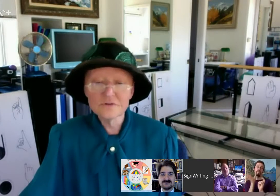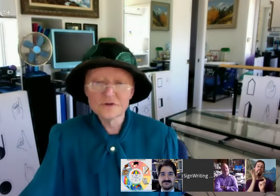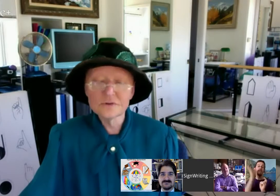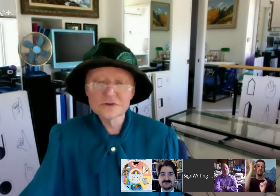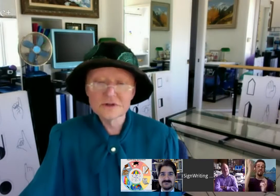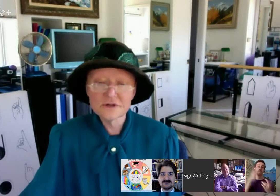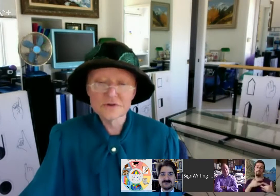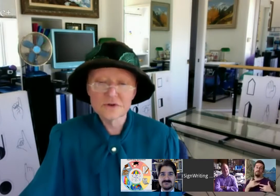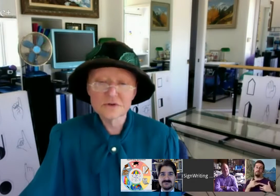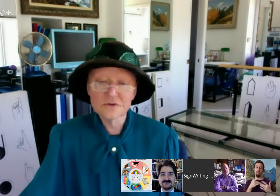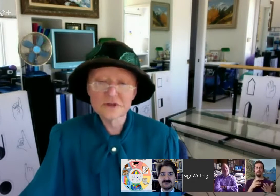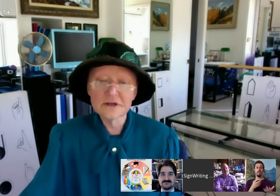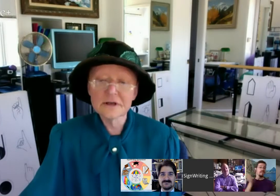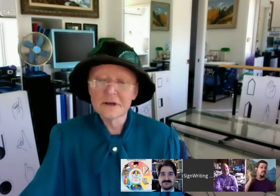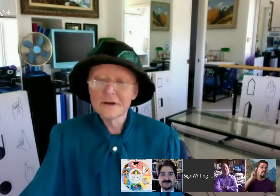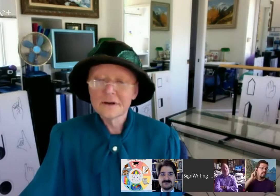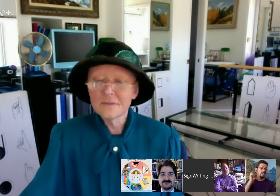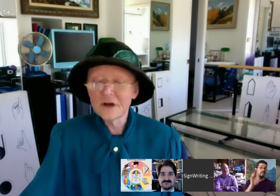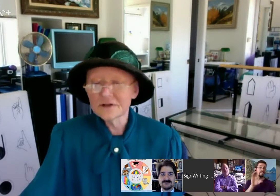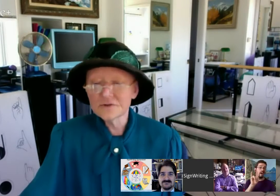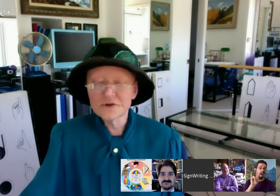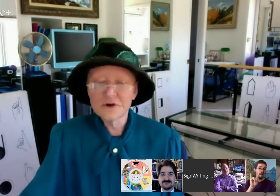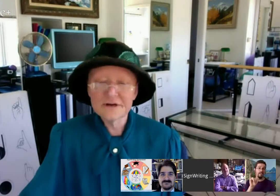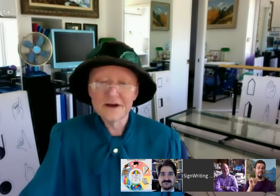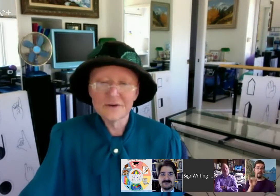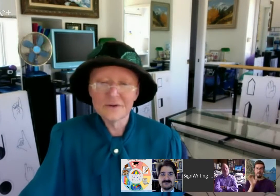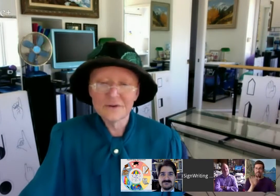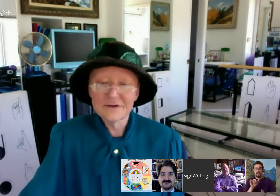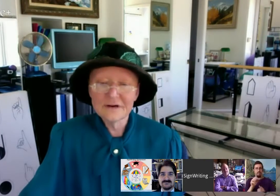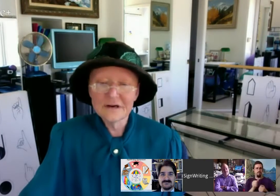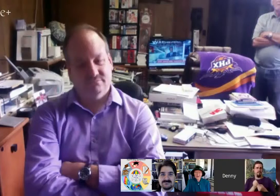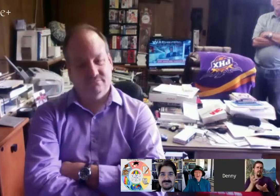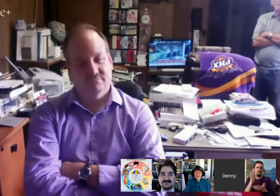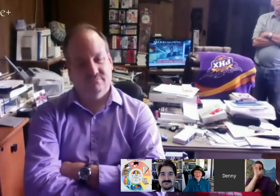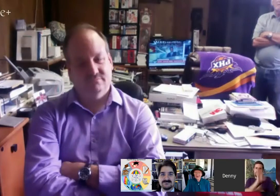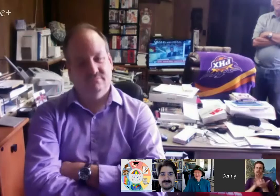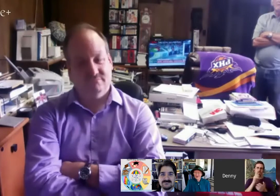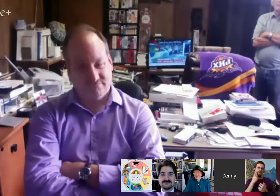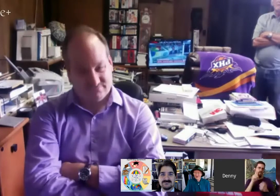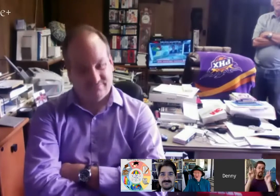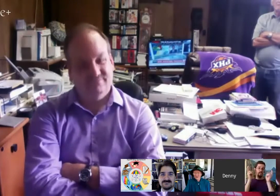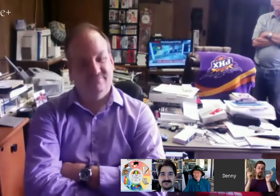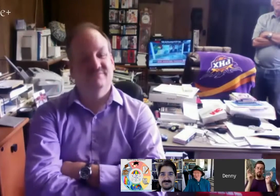have also confused the issue, don't you think? I'll let you talk now.